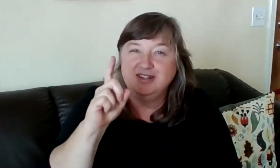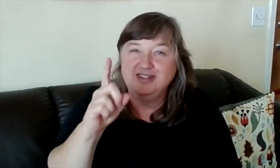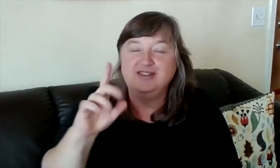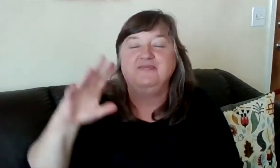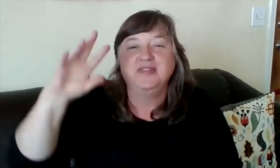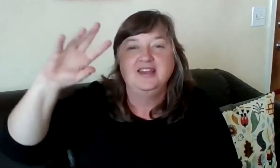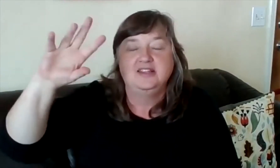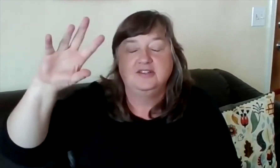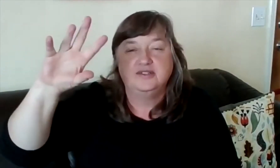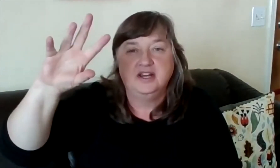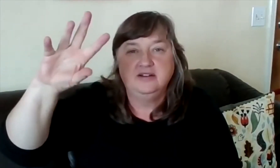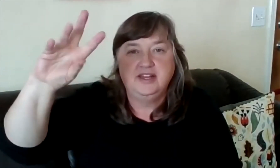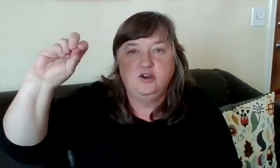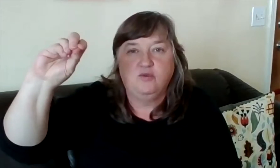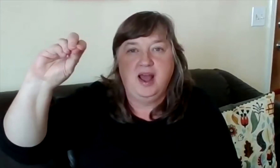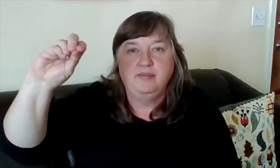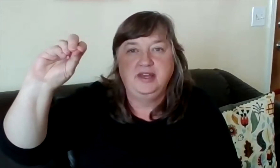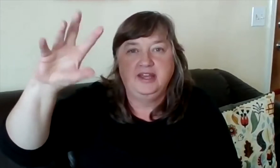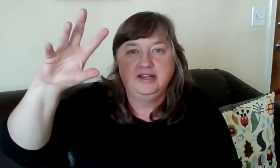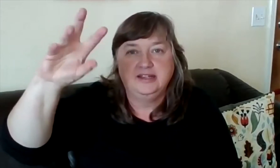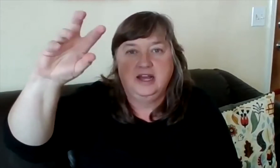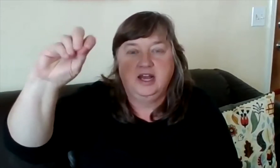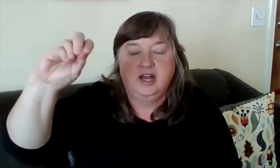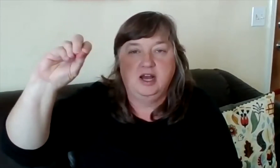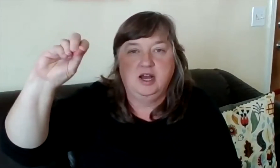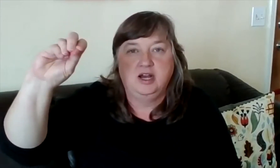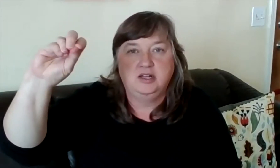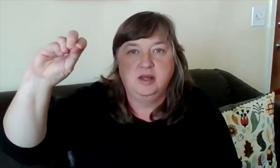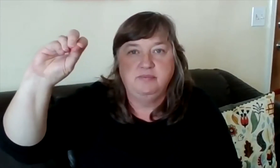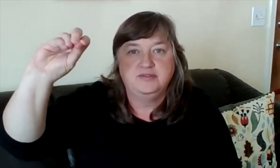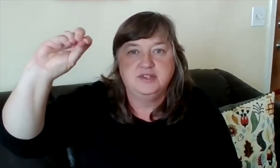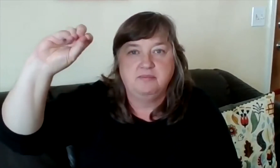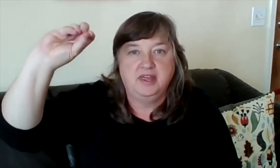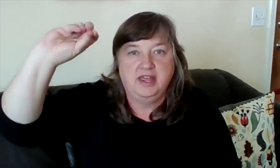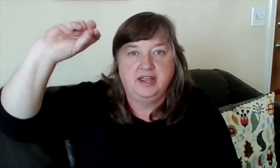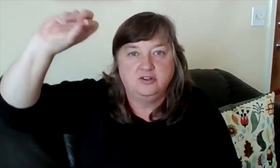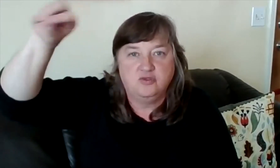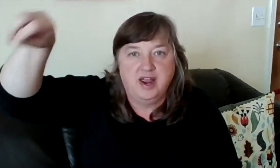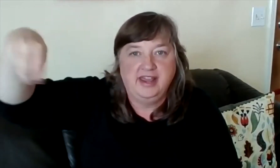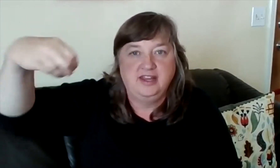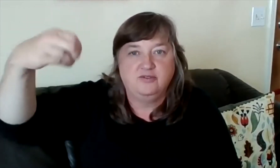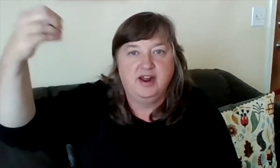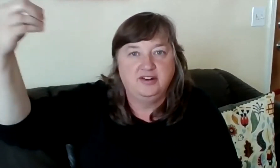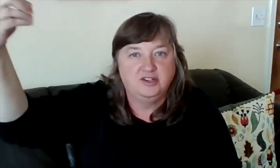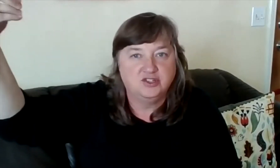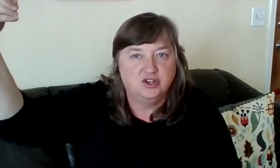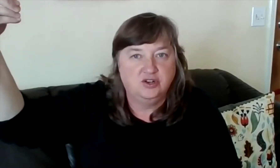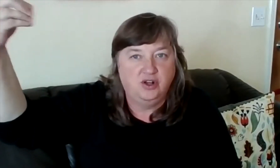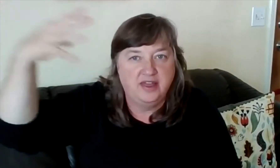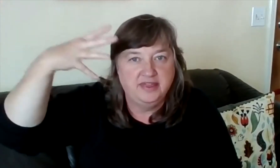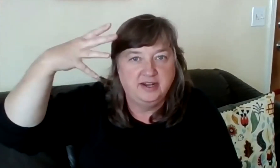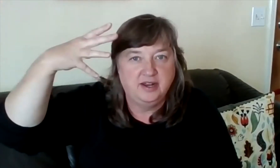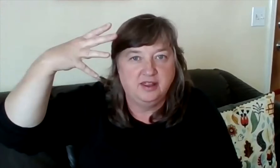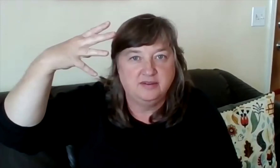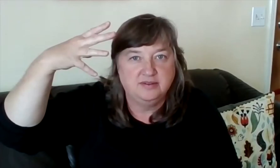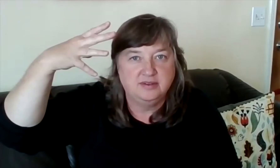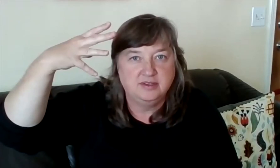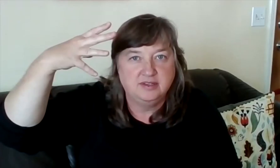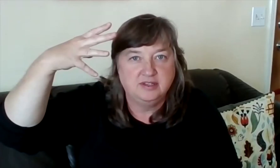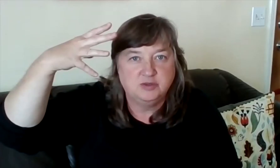do. So it's kind of like grabbing a clump of something, dragging it around in a circle, and then